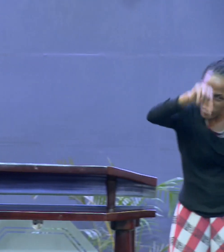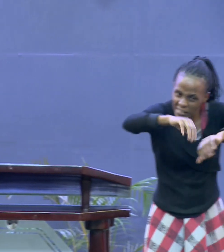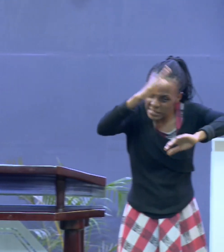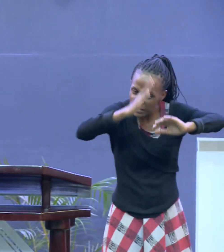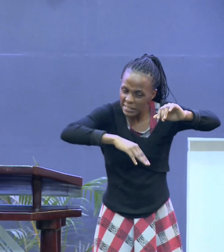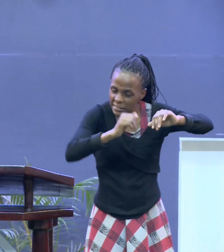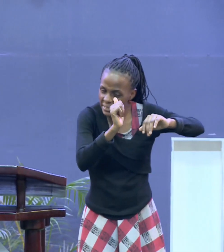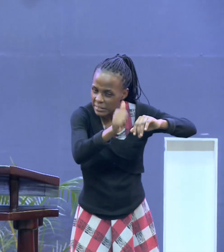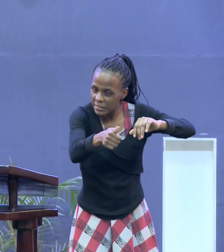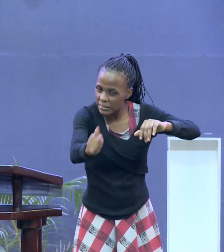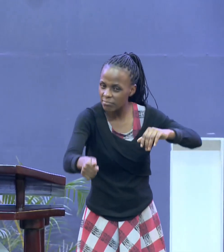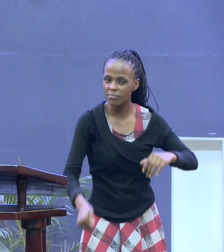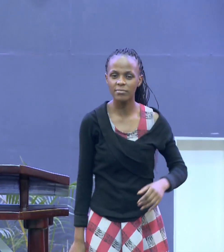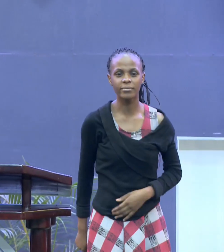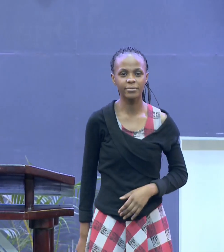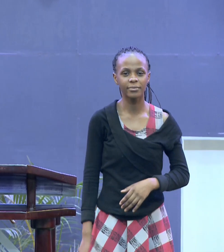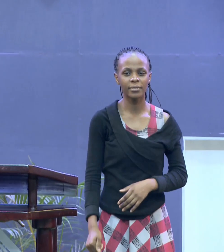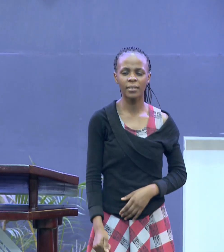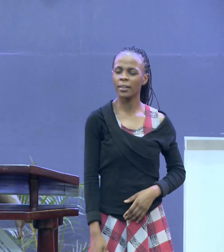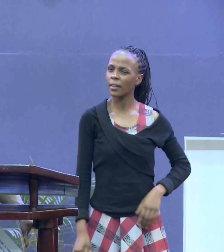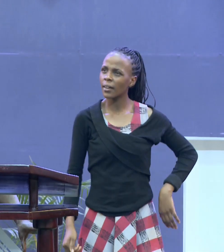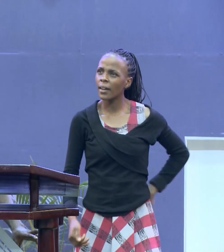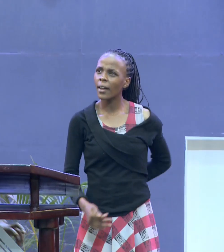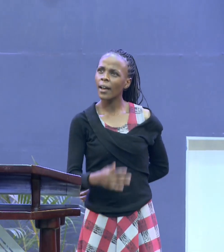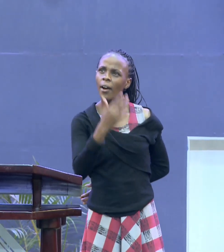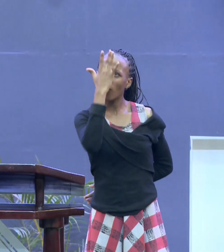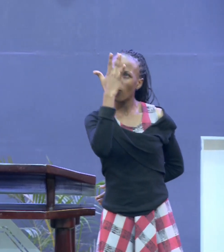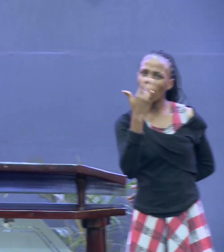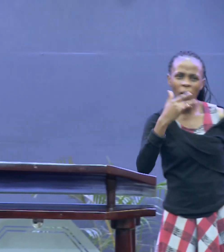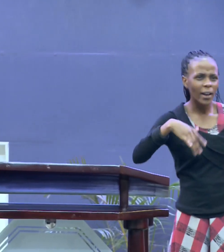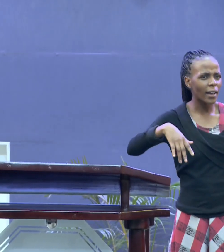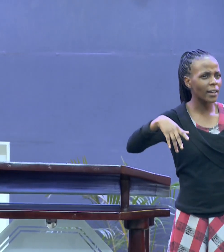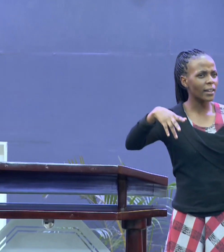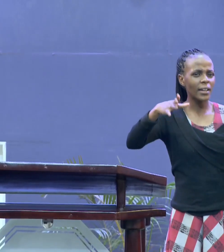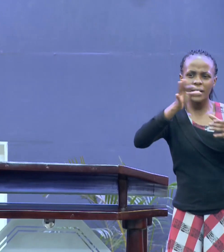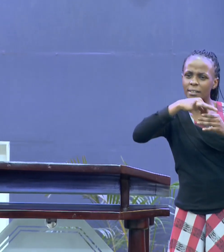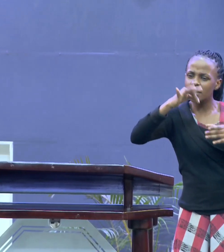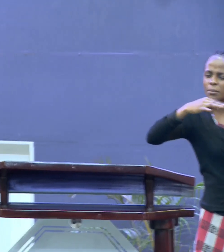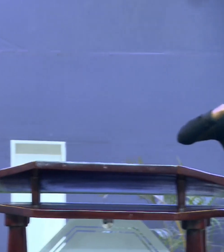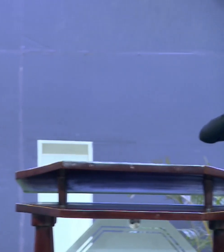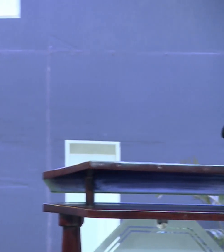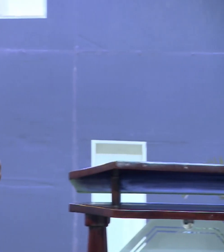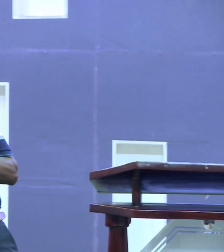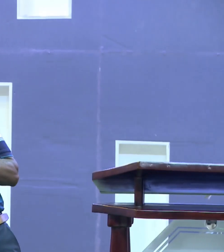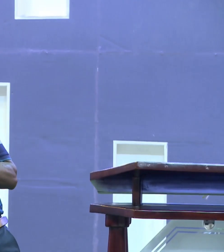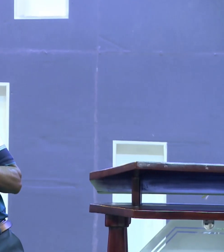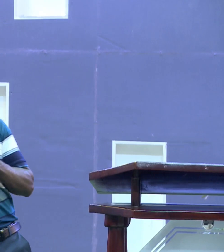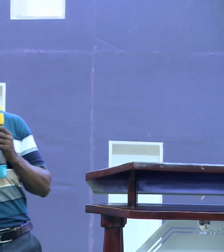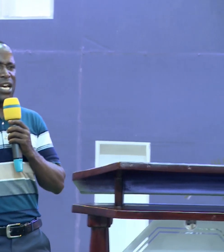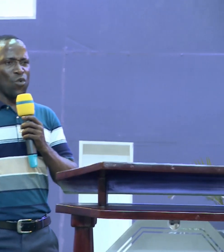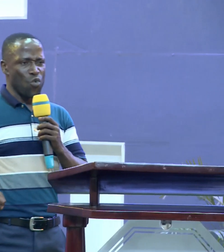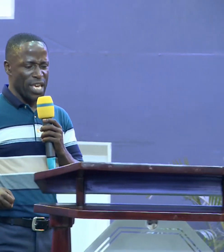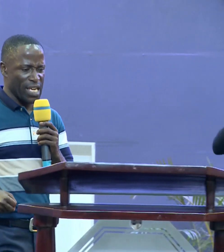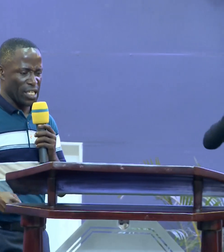Ababi okusinga ye. Why does the devil go? Why does the demon go to pick on most